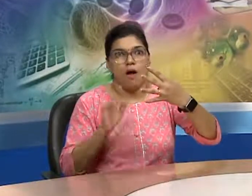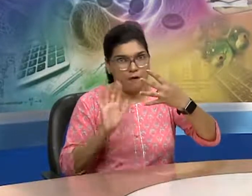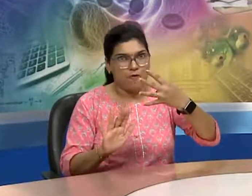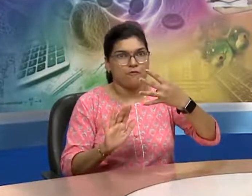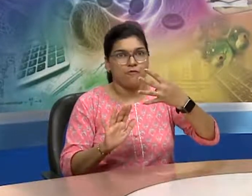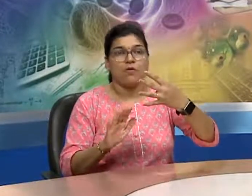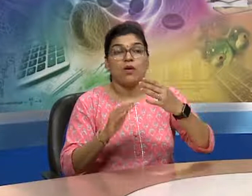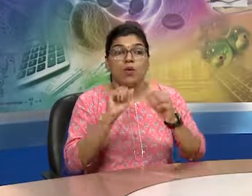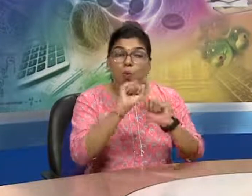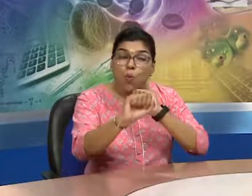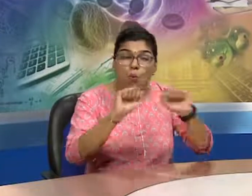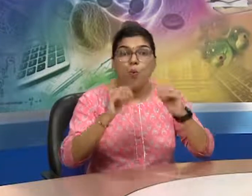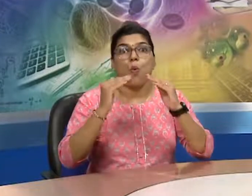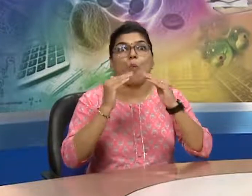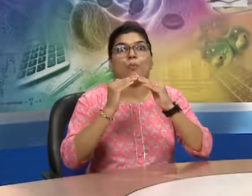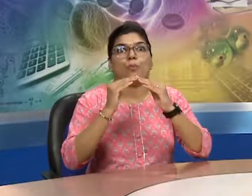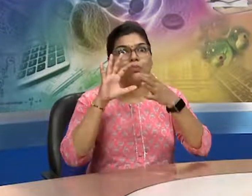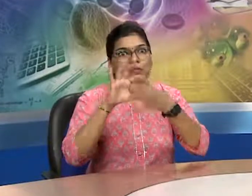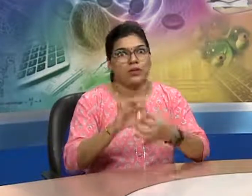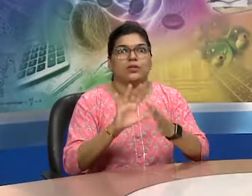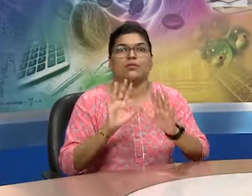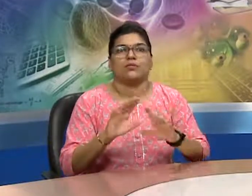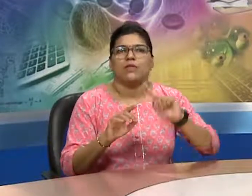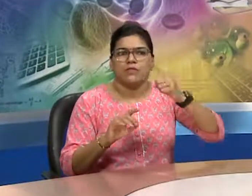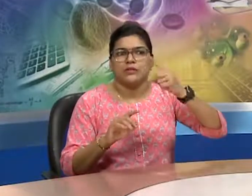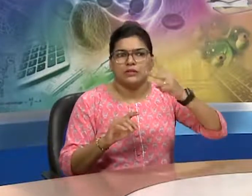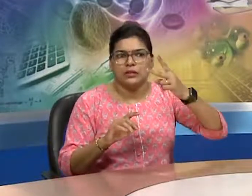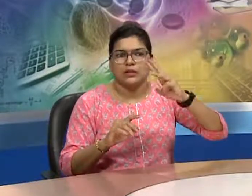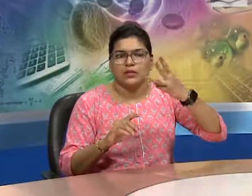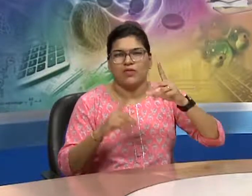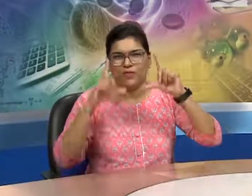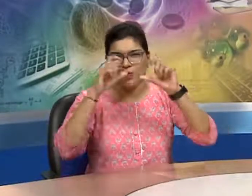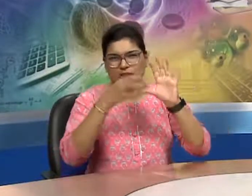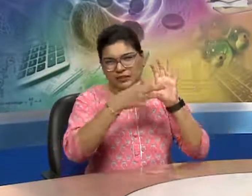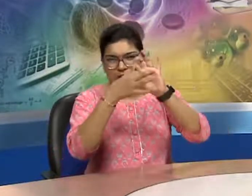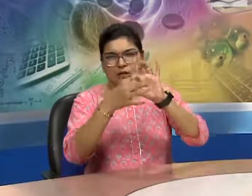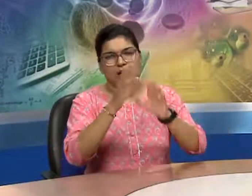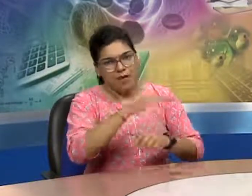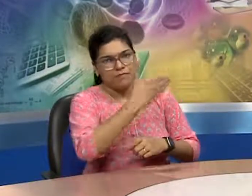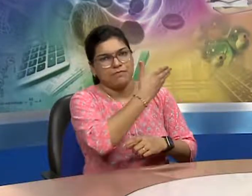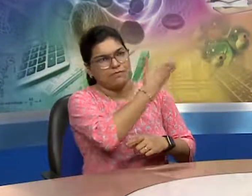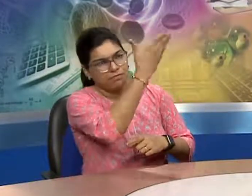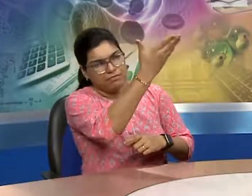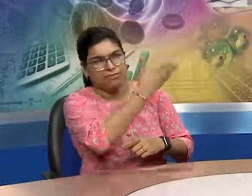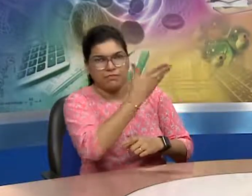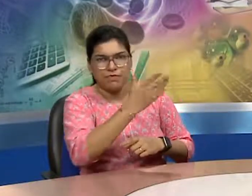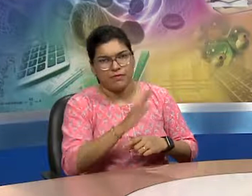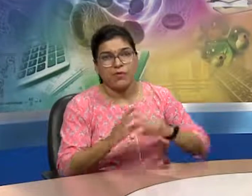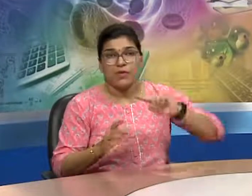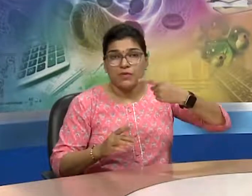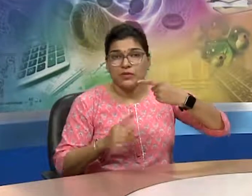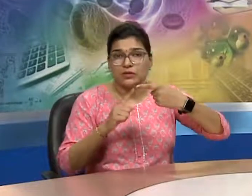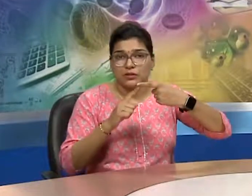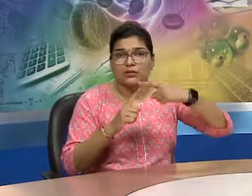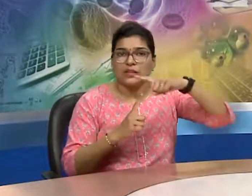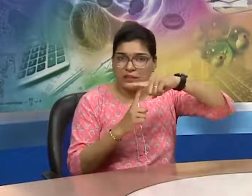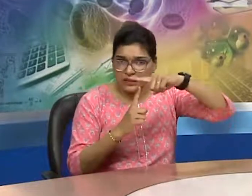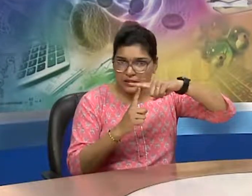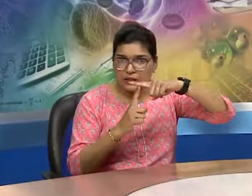Now here Earth has four major habitats. All those habitats you can